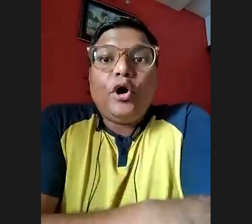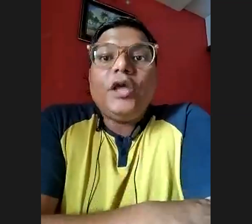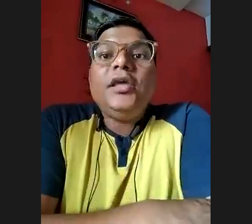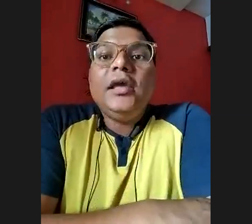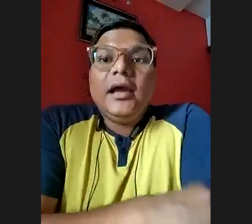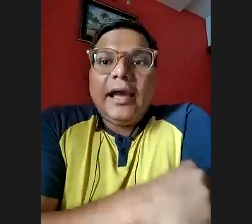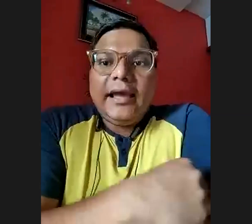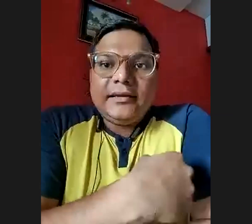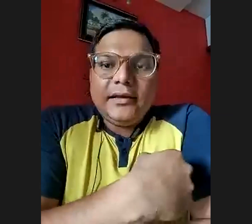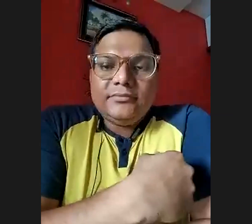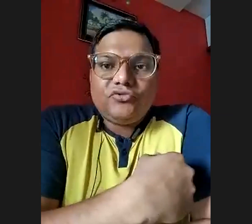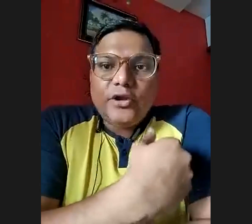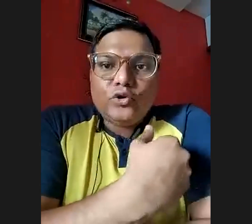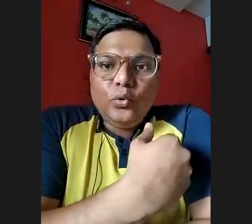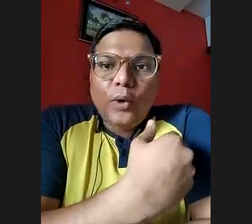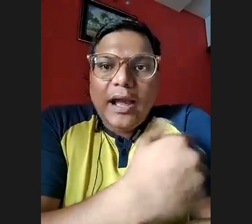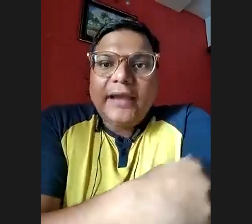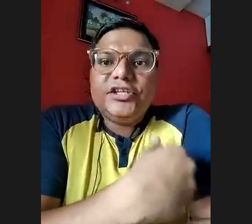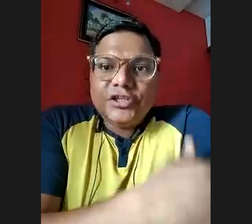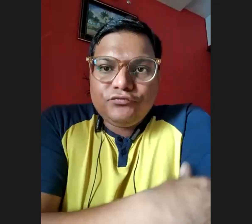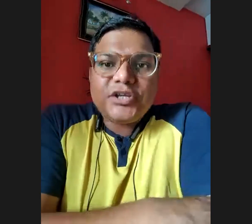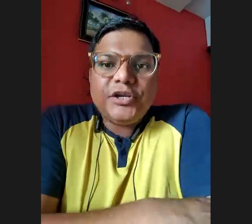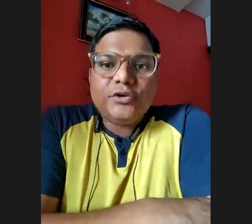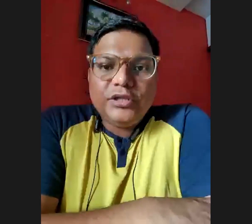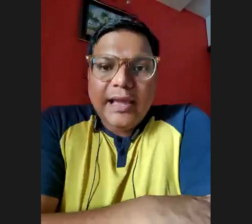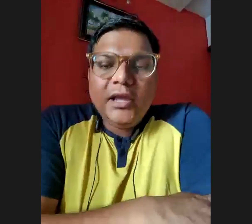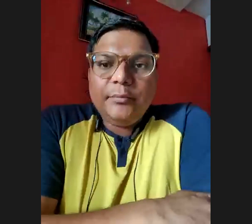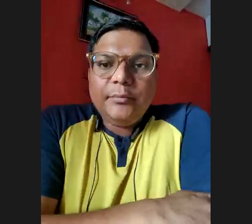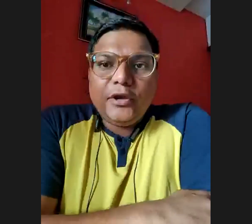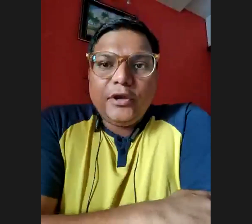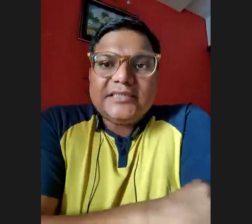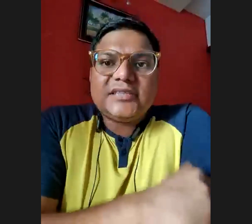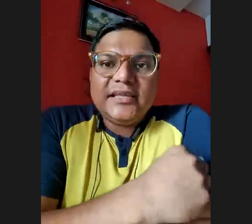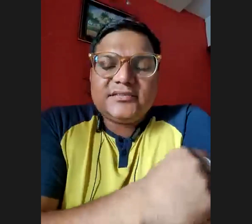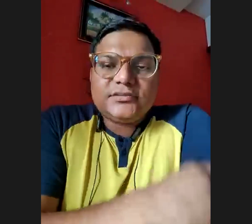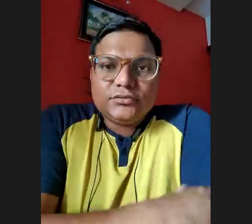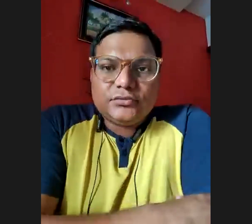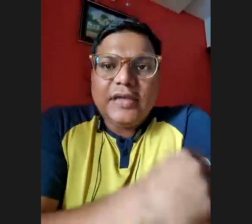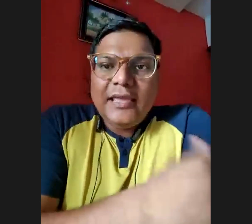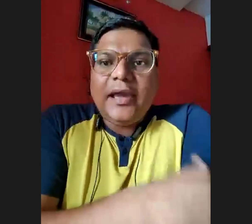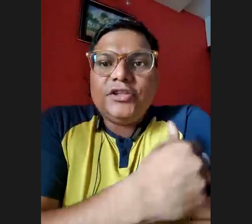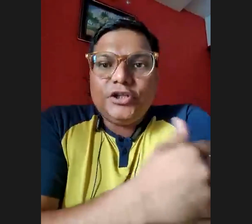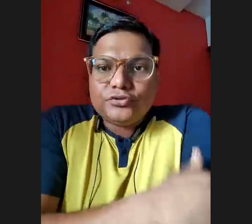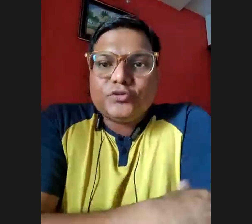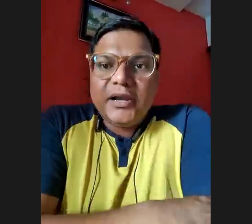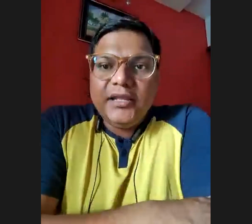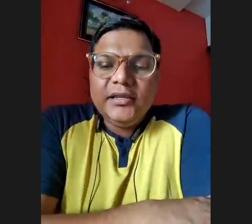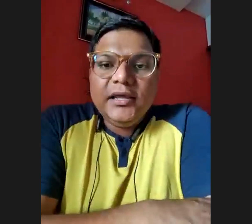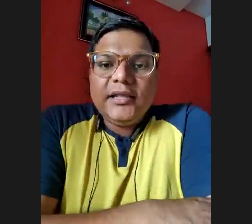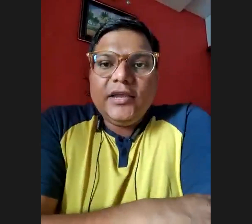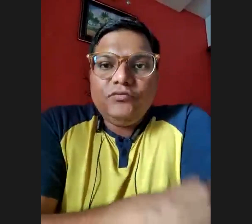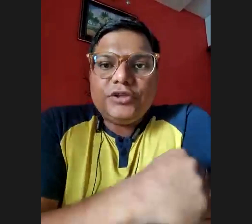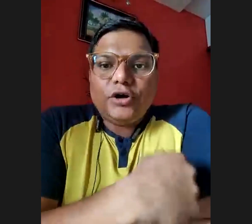cannot employ and try to add this information into the app because it takes time and the resource